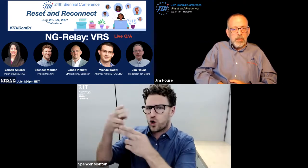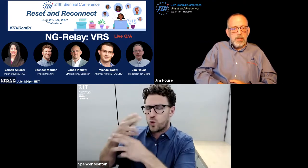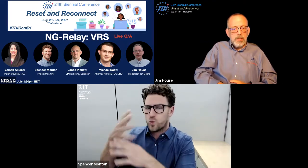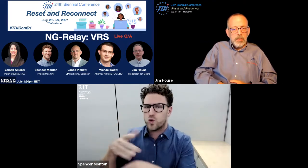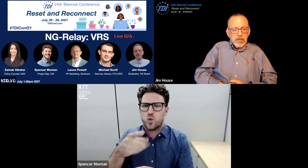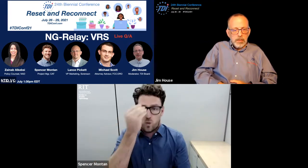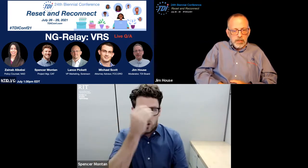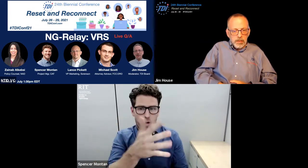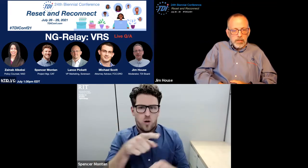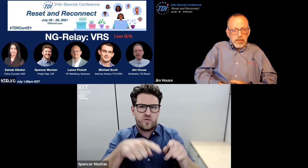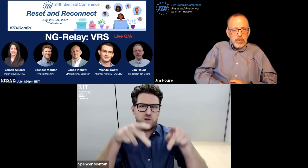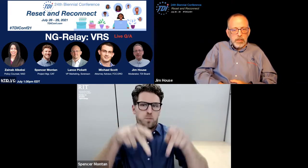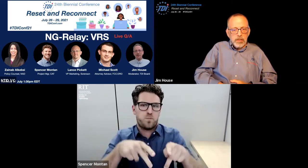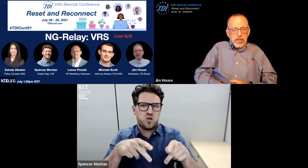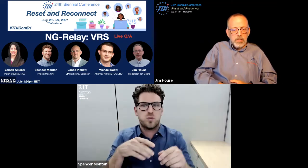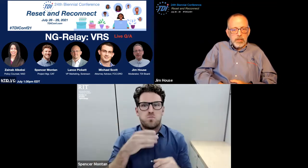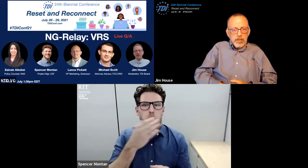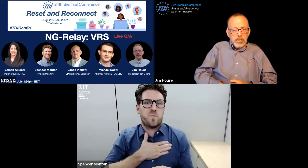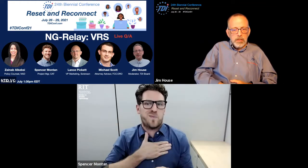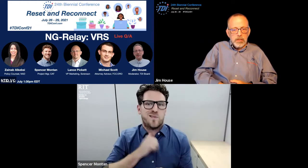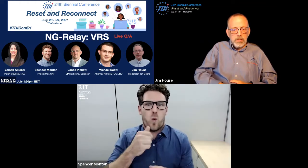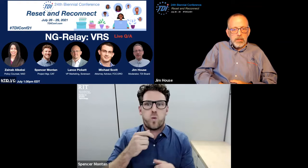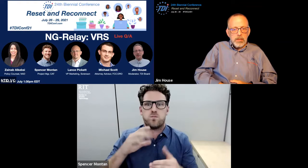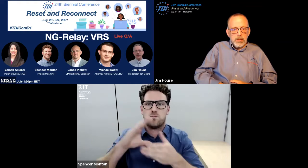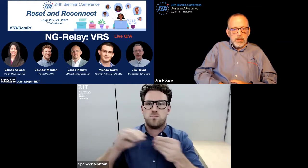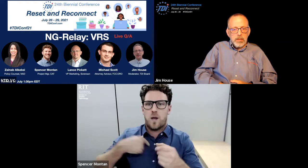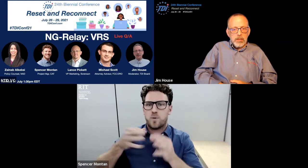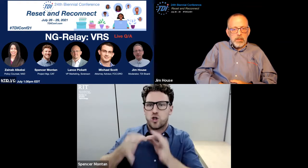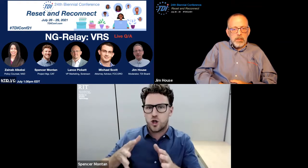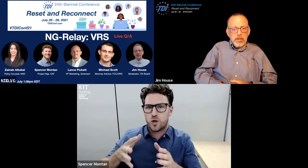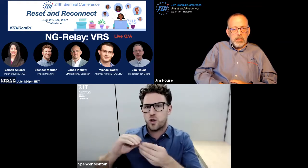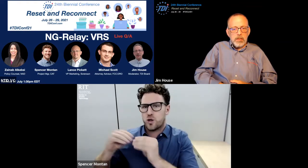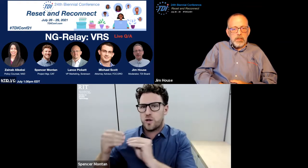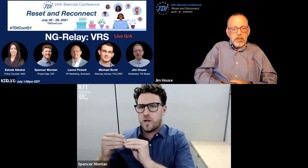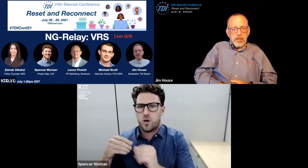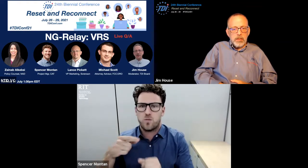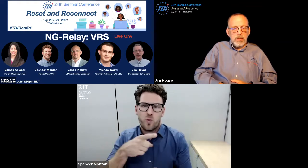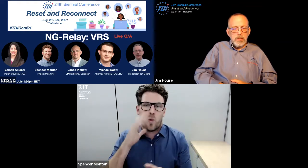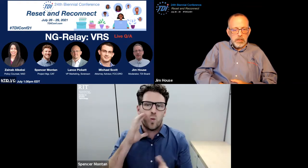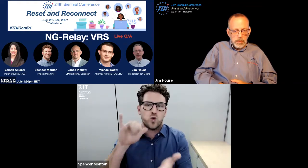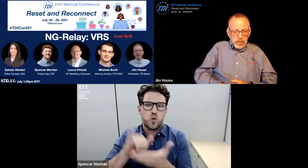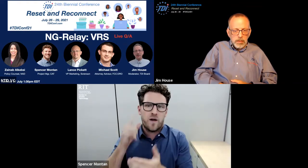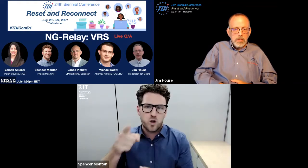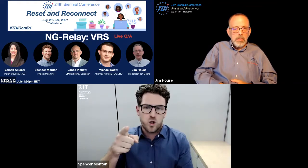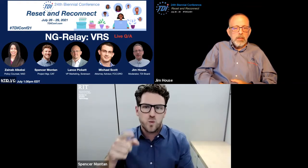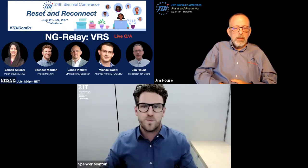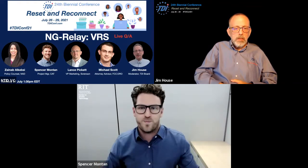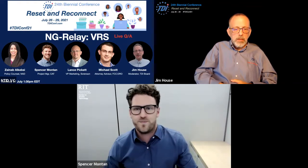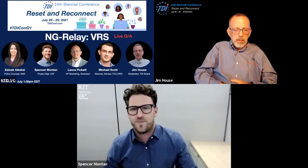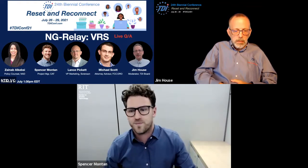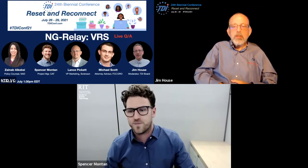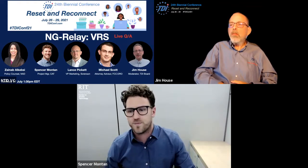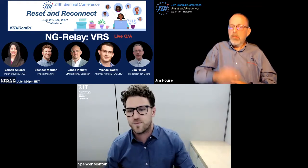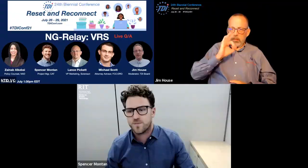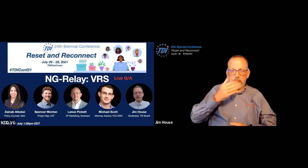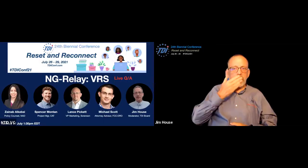I've experienced this before, as I call, once you join, just tell the interpreter at the very beginning, and the interpreter will